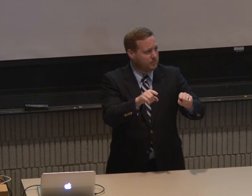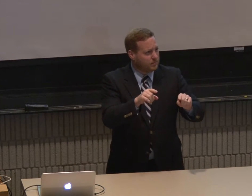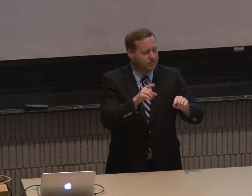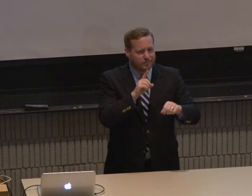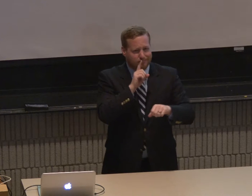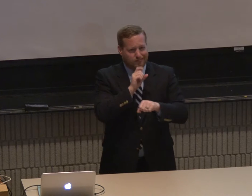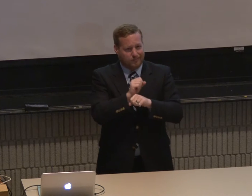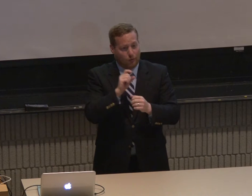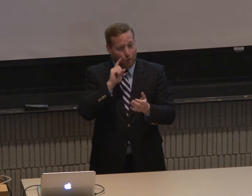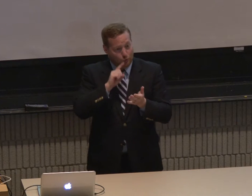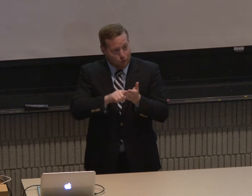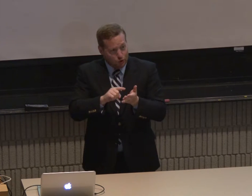on.